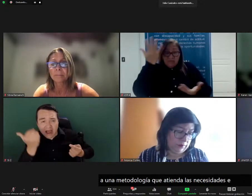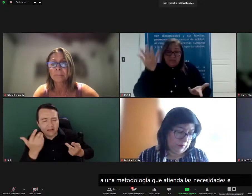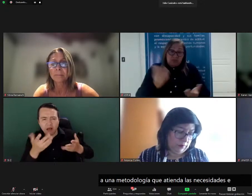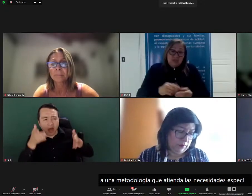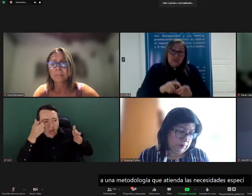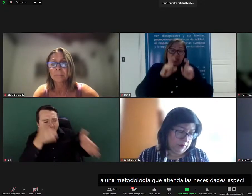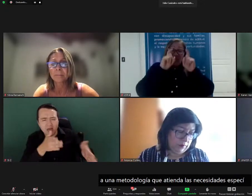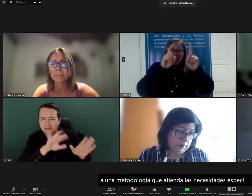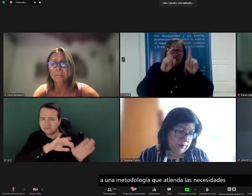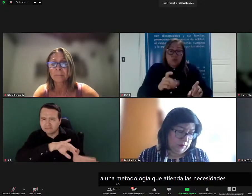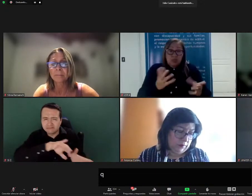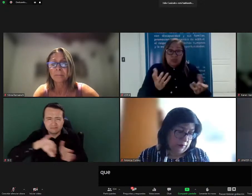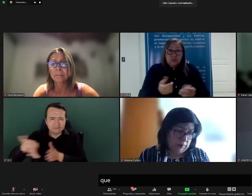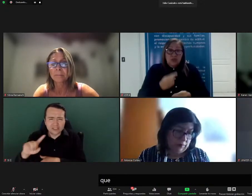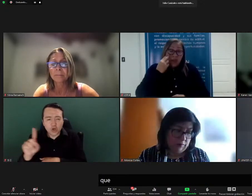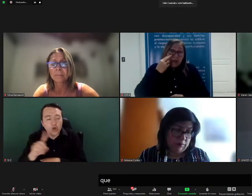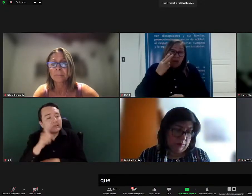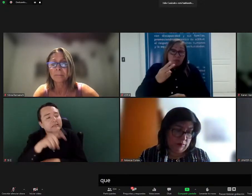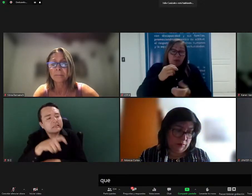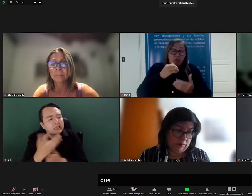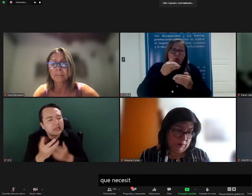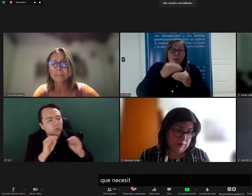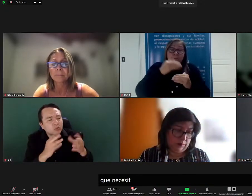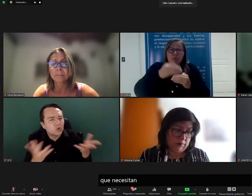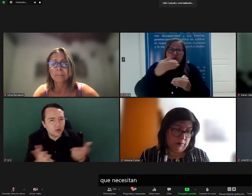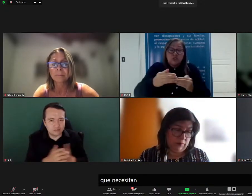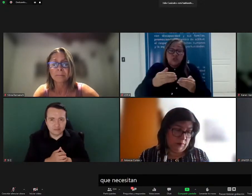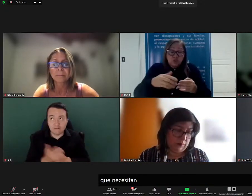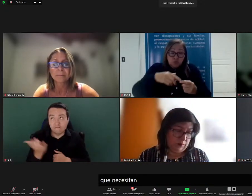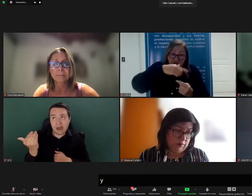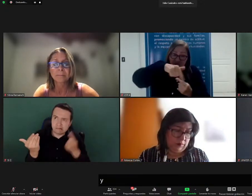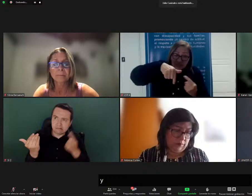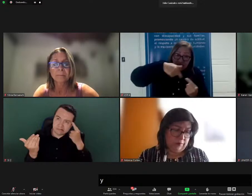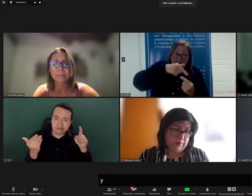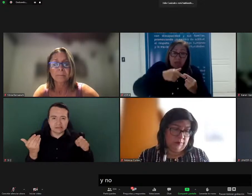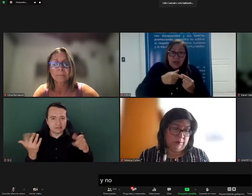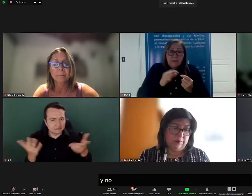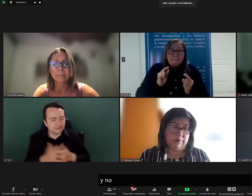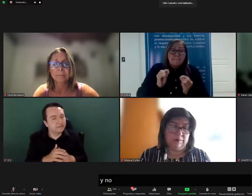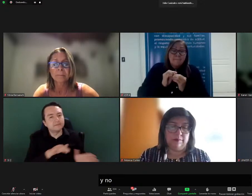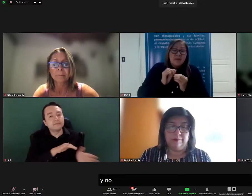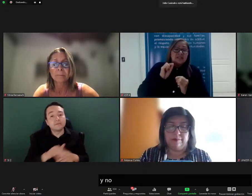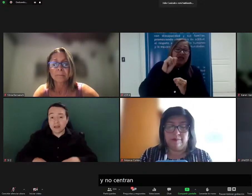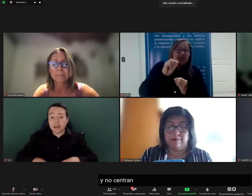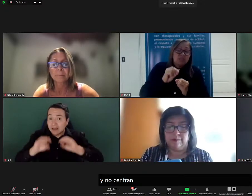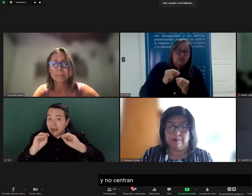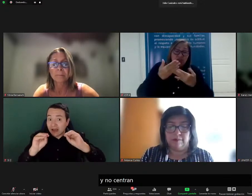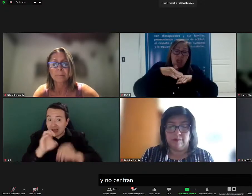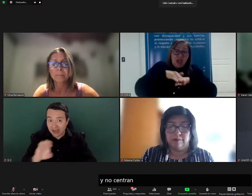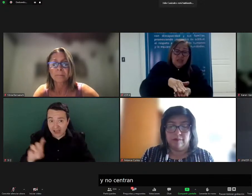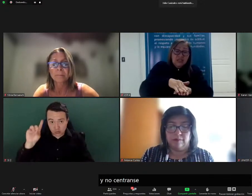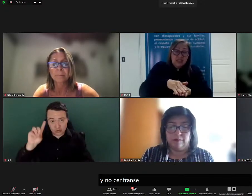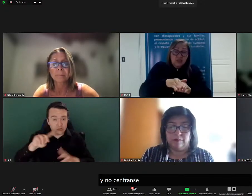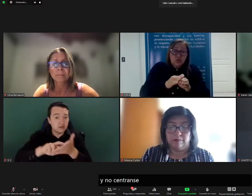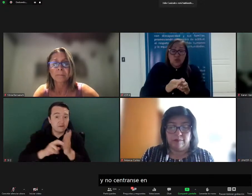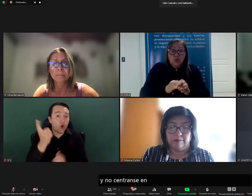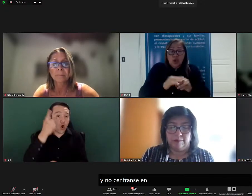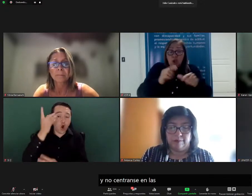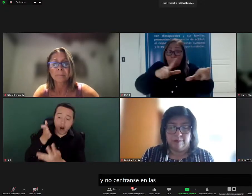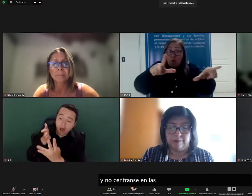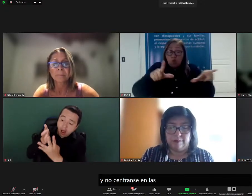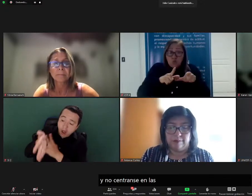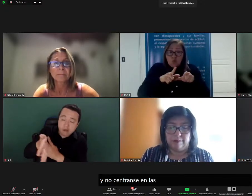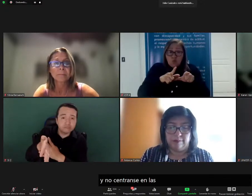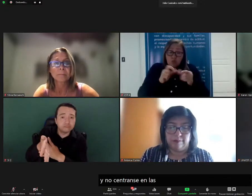done sometimes education is a process that covers more than